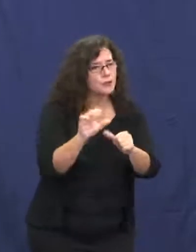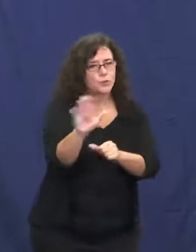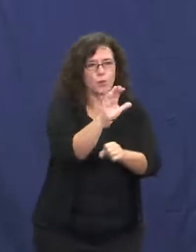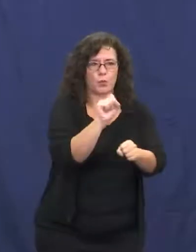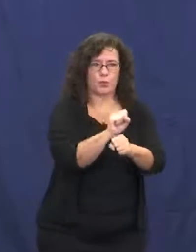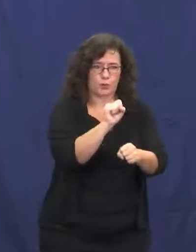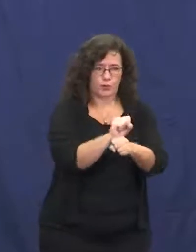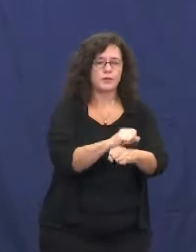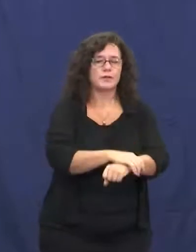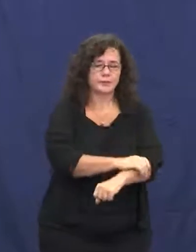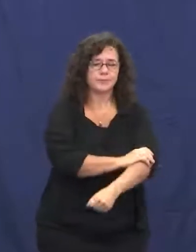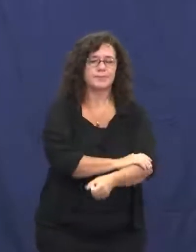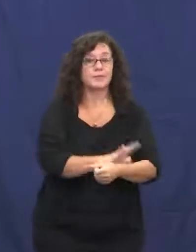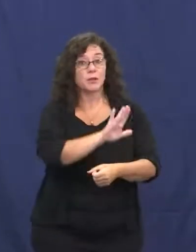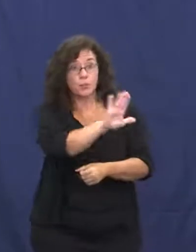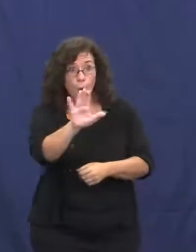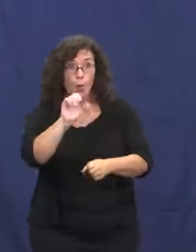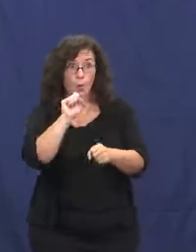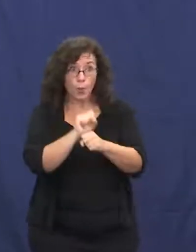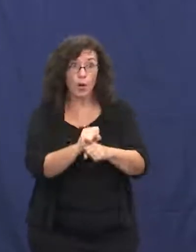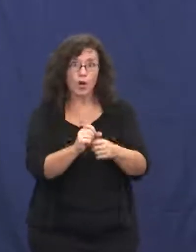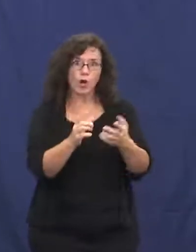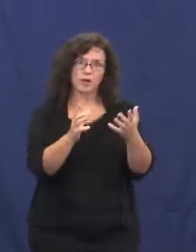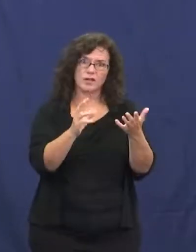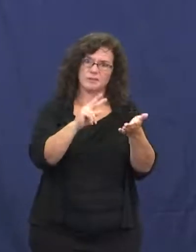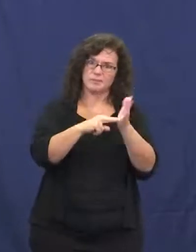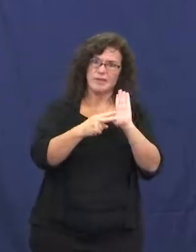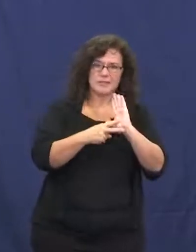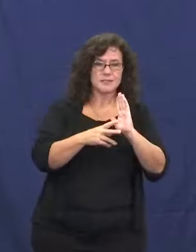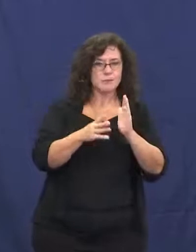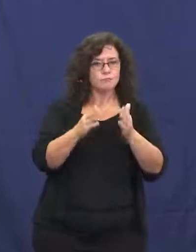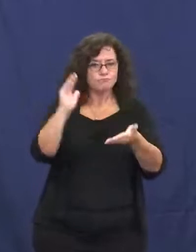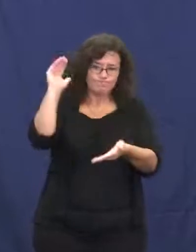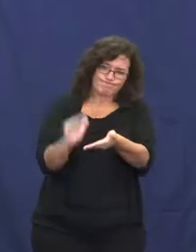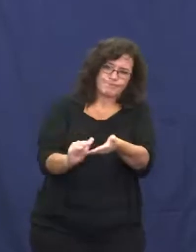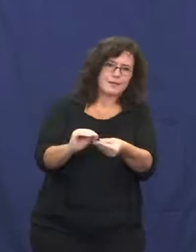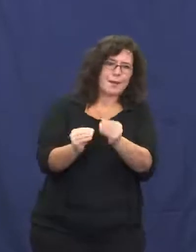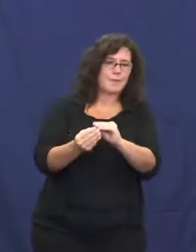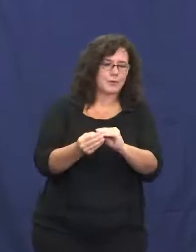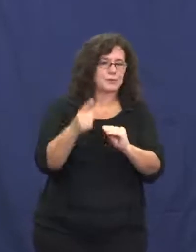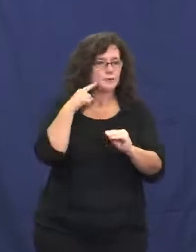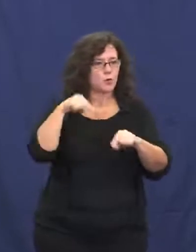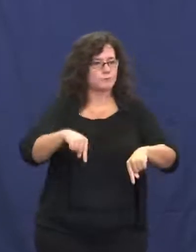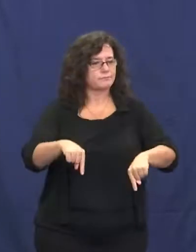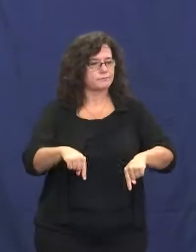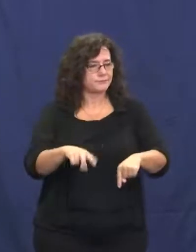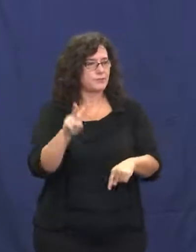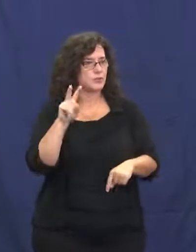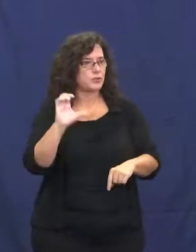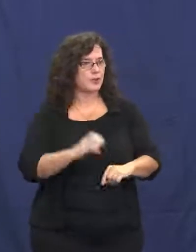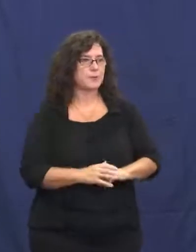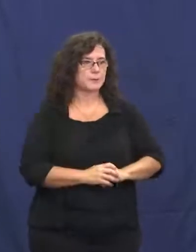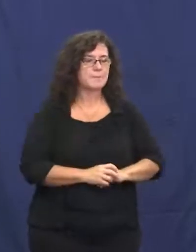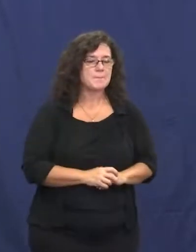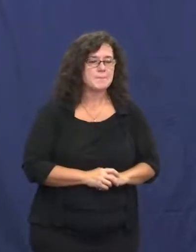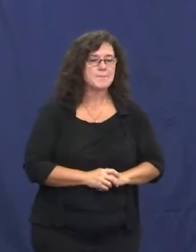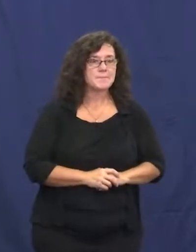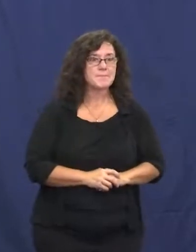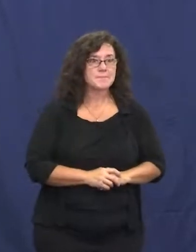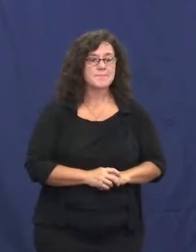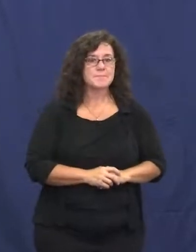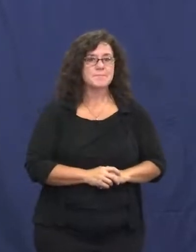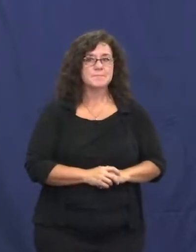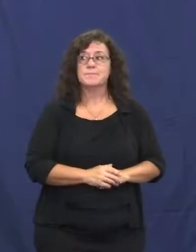numbers, your efforts are resulting in better numbers for our county. If